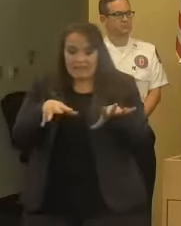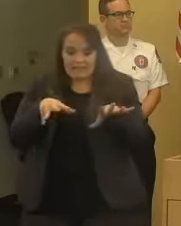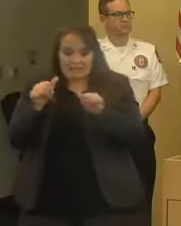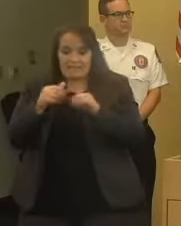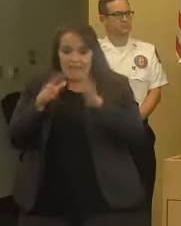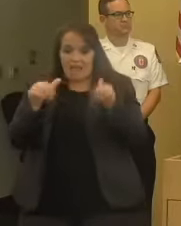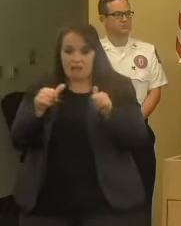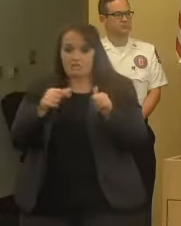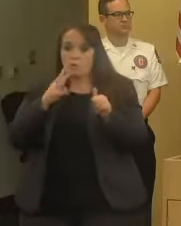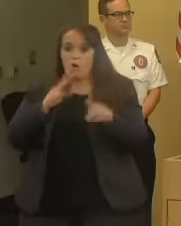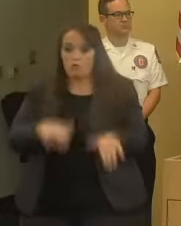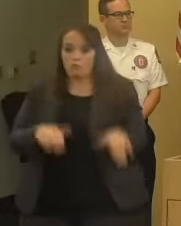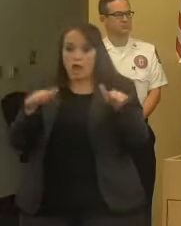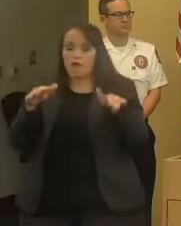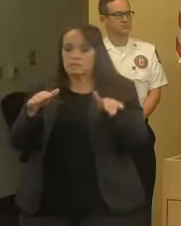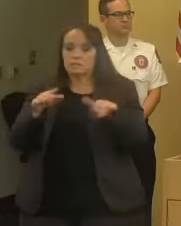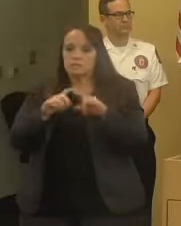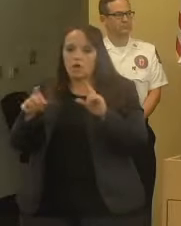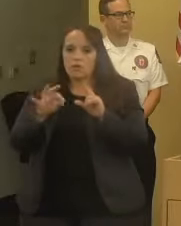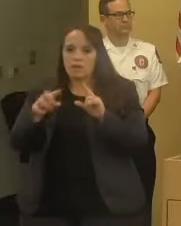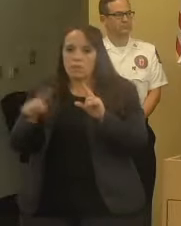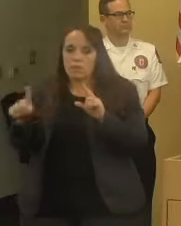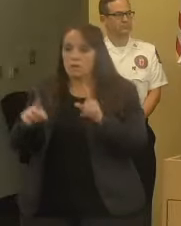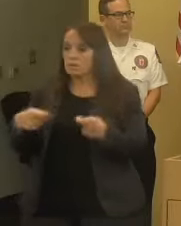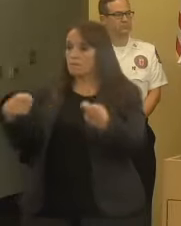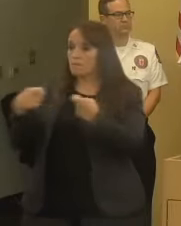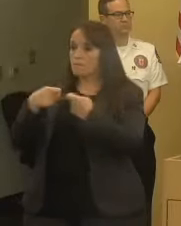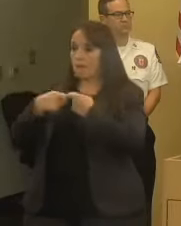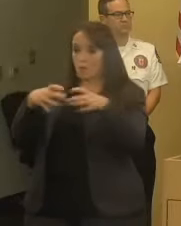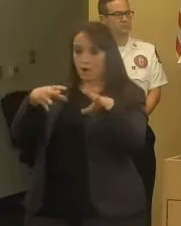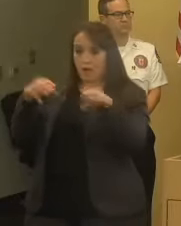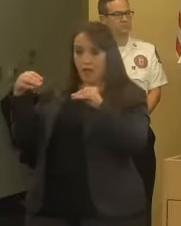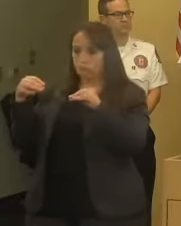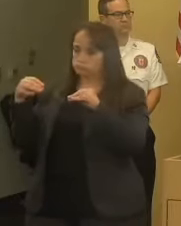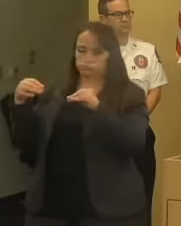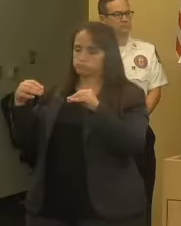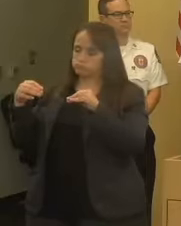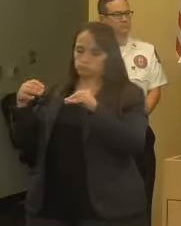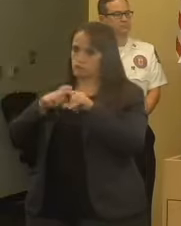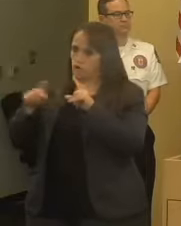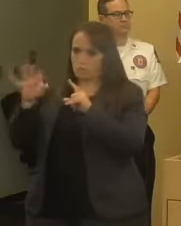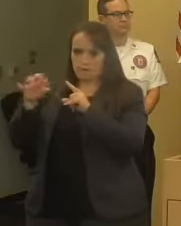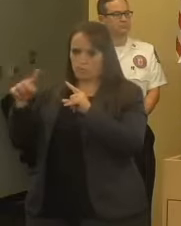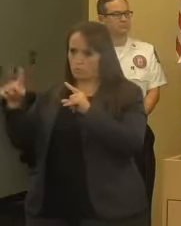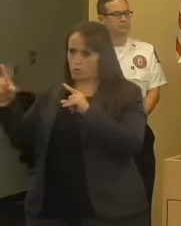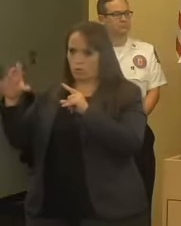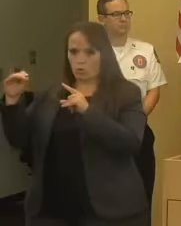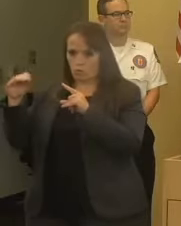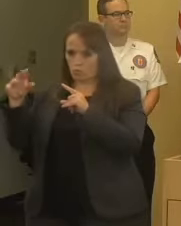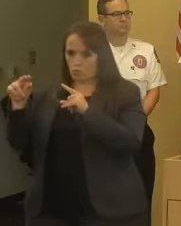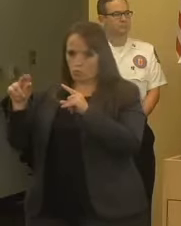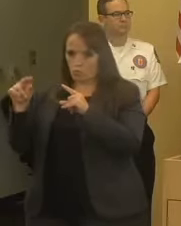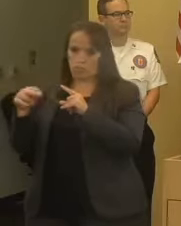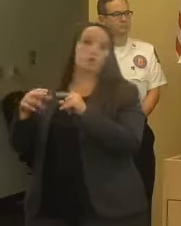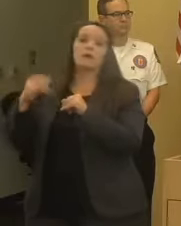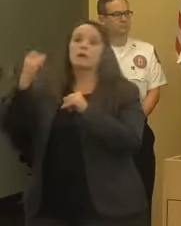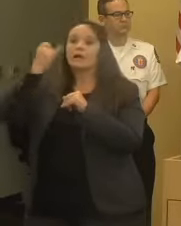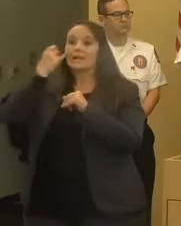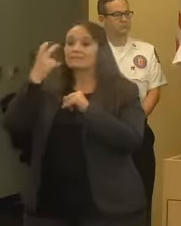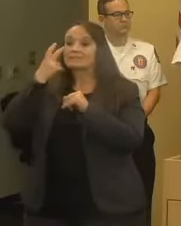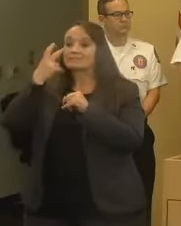your power is out, but do call 911 if there are lines down and it poses a danger to the public.